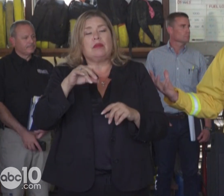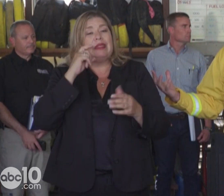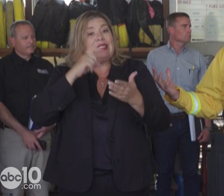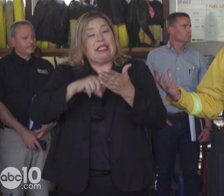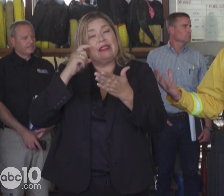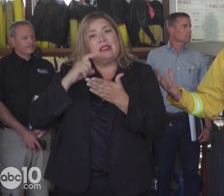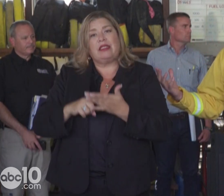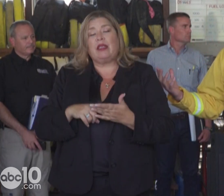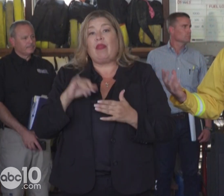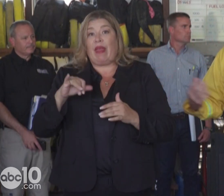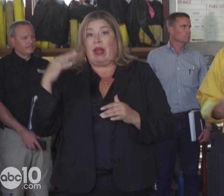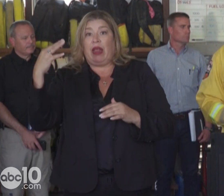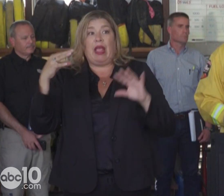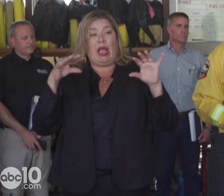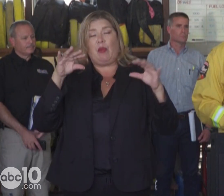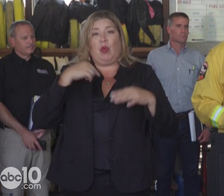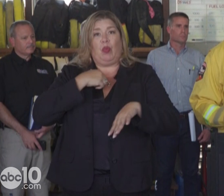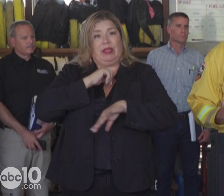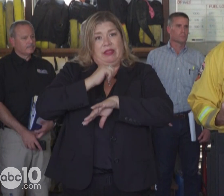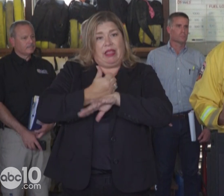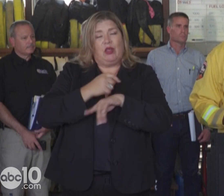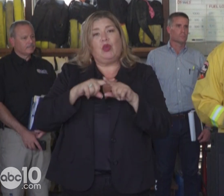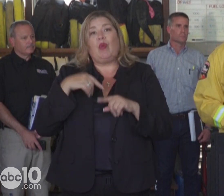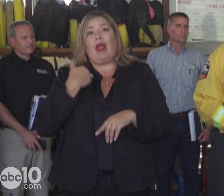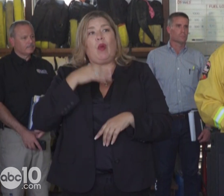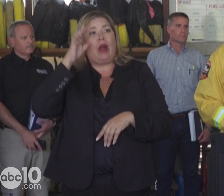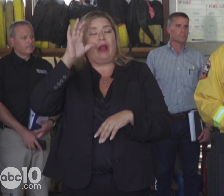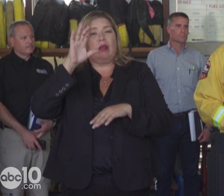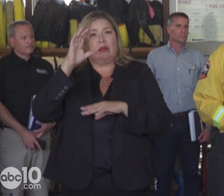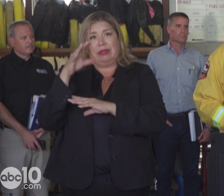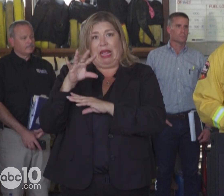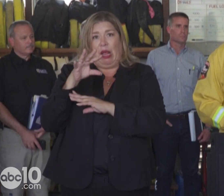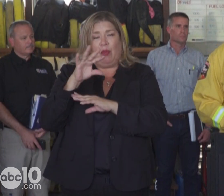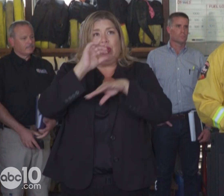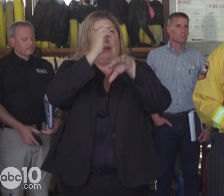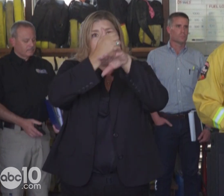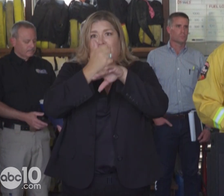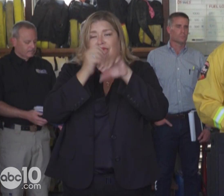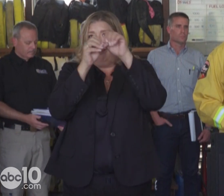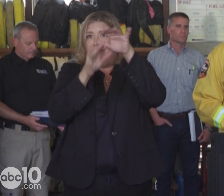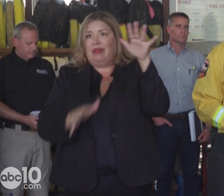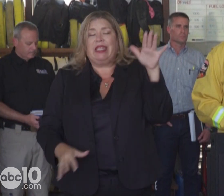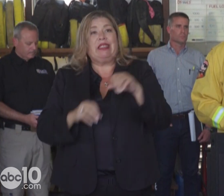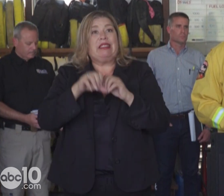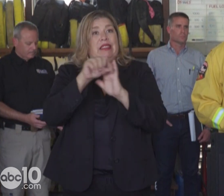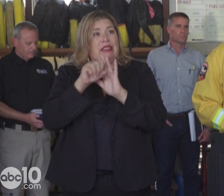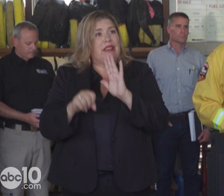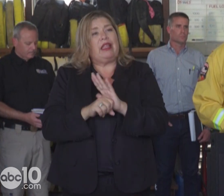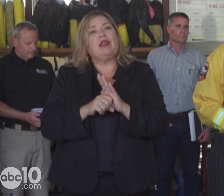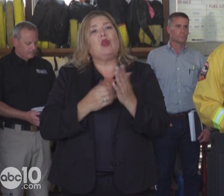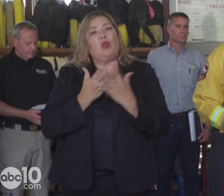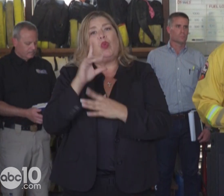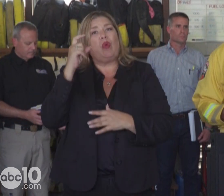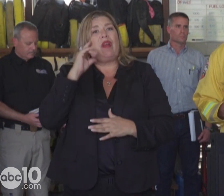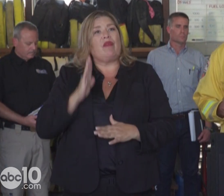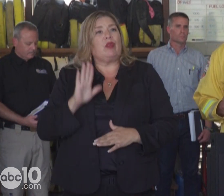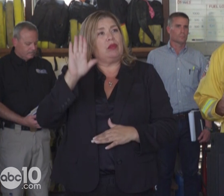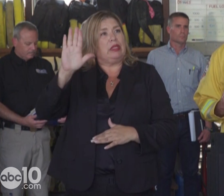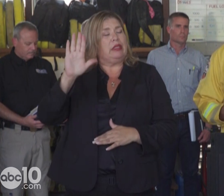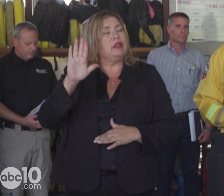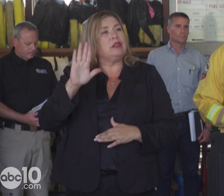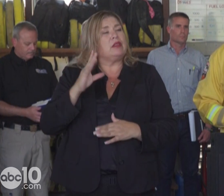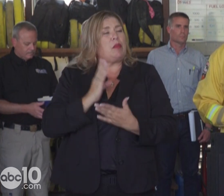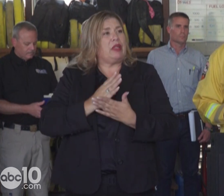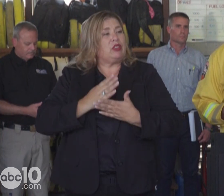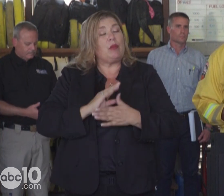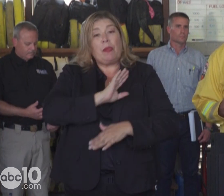that we're adding to the camera fidelity across the state through the governor's budget.